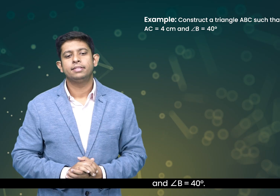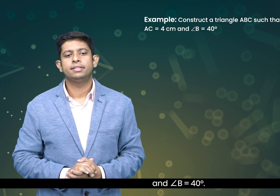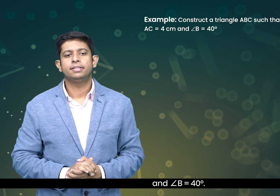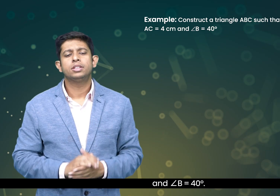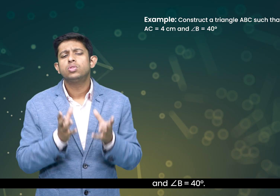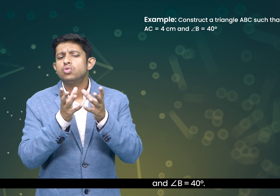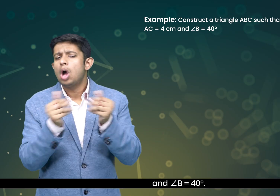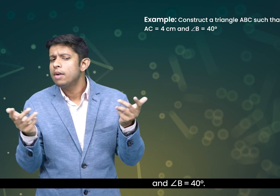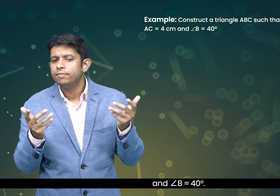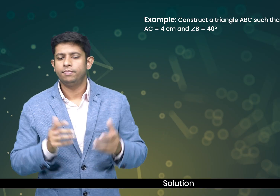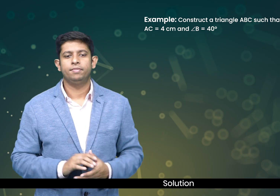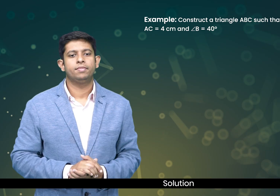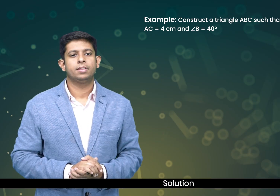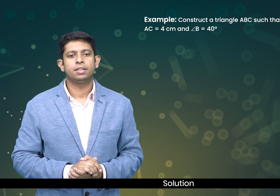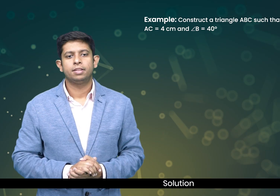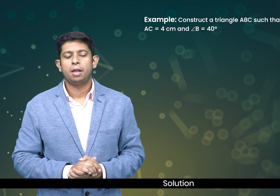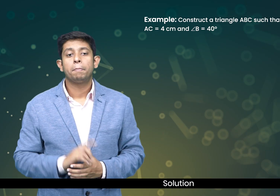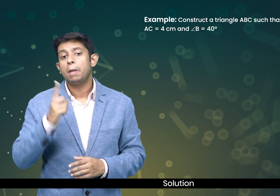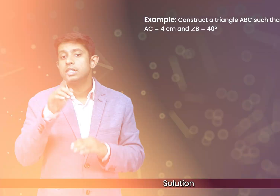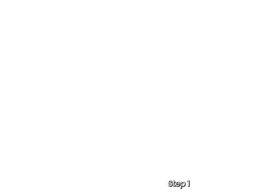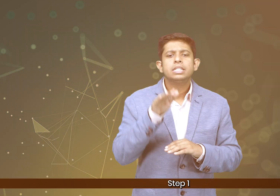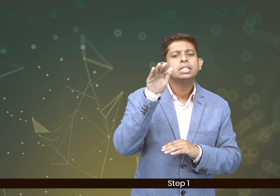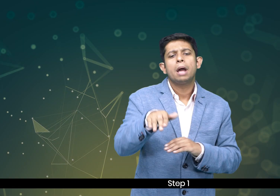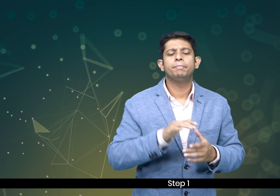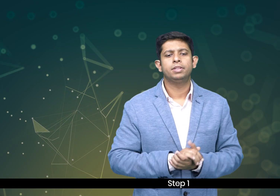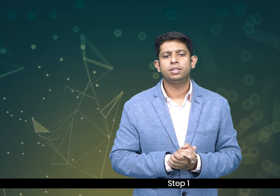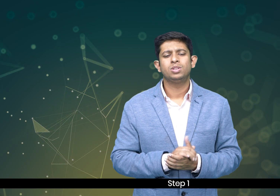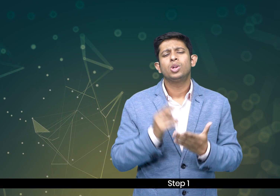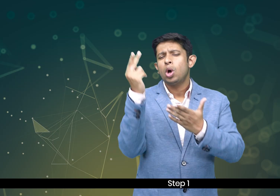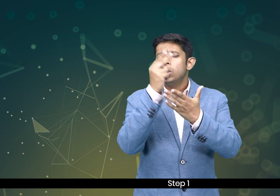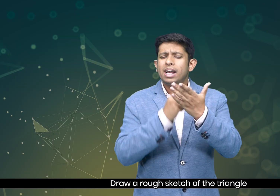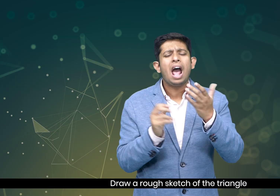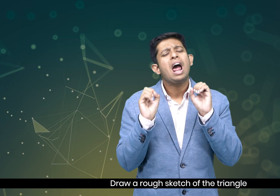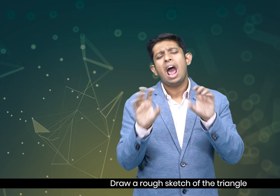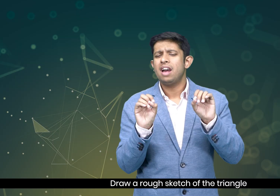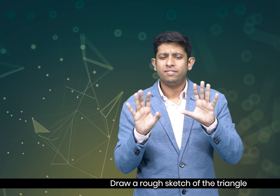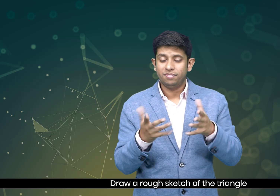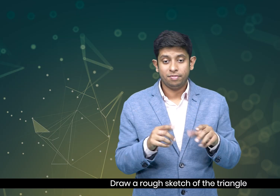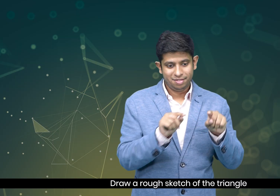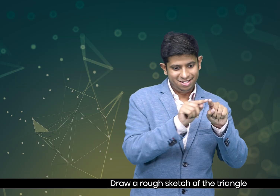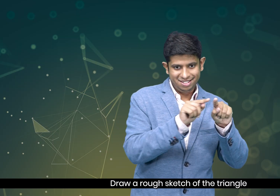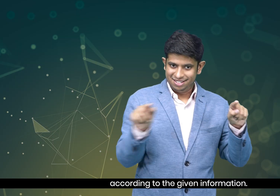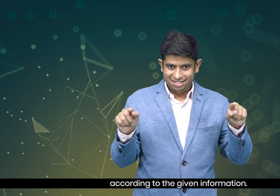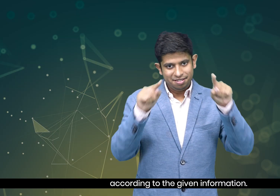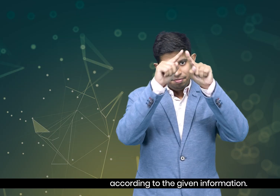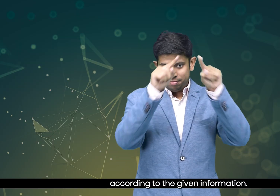degrees. Solution: Step 1. Draw a rough sketch of the triangle according to the